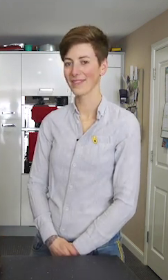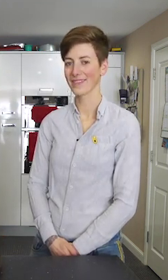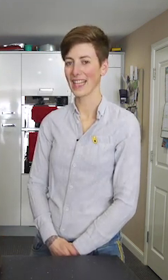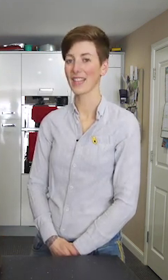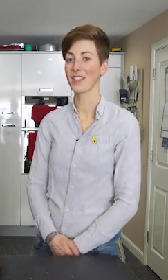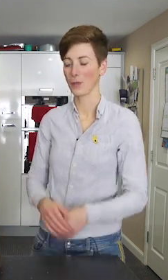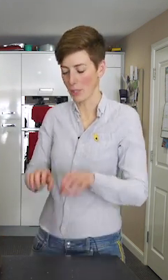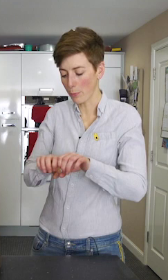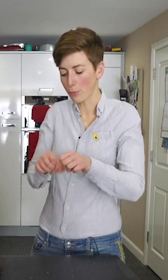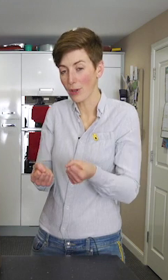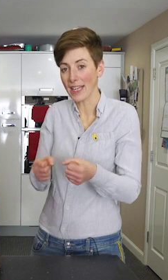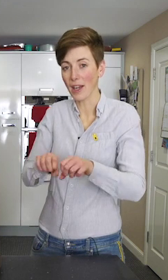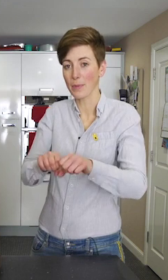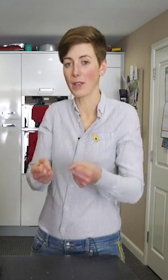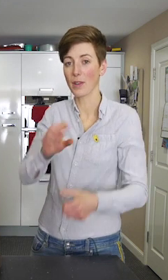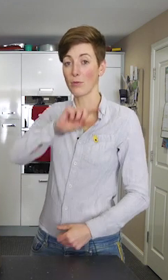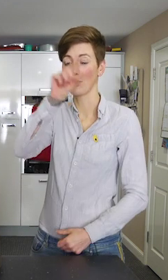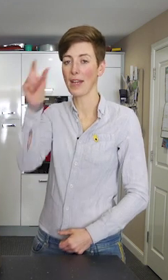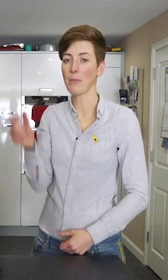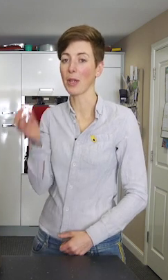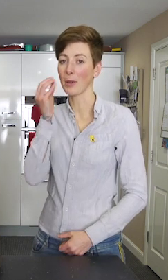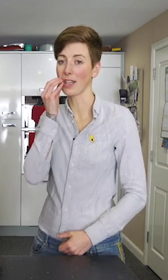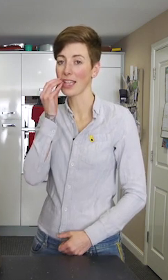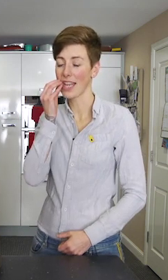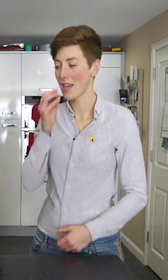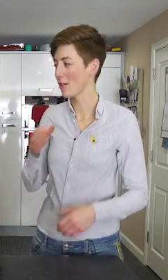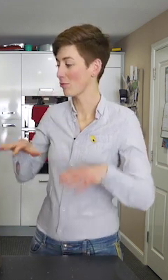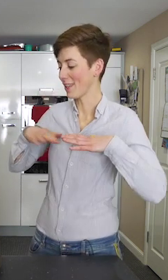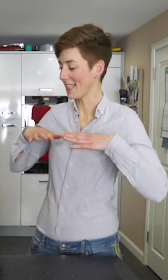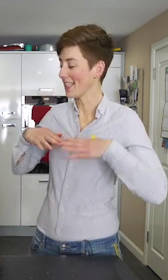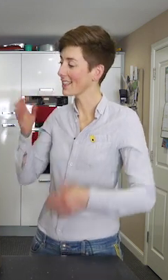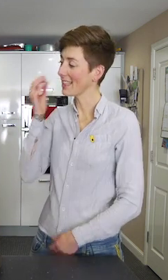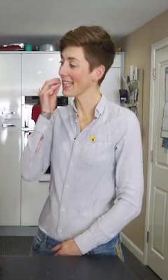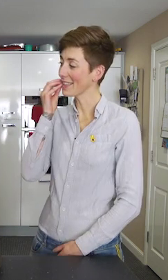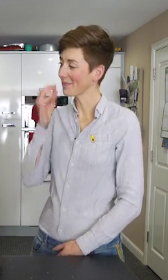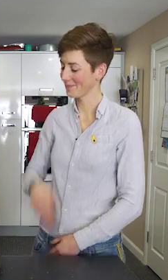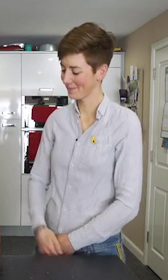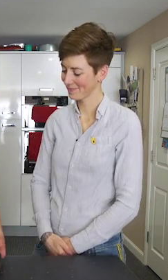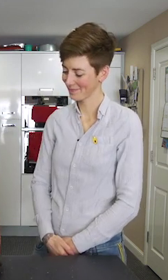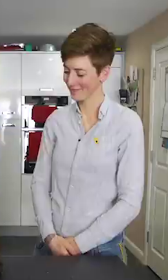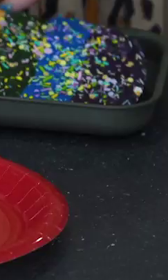to eat. So we're going to break up the rainbow bark, ready to eat.